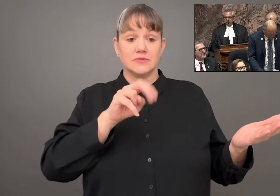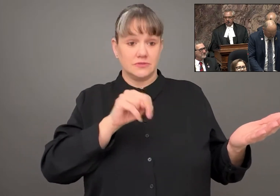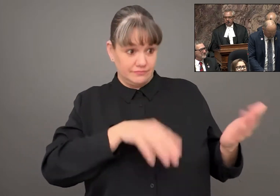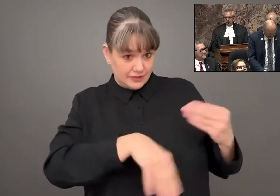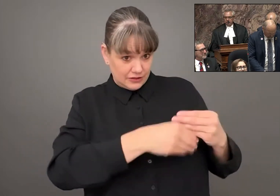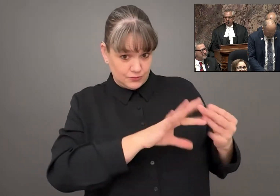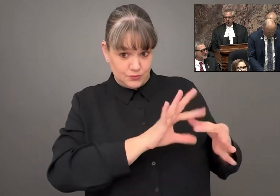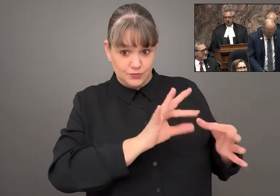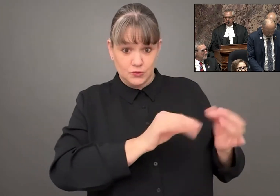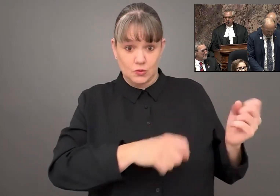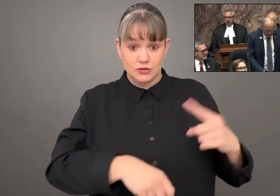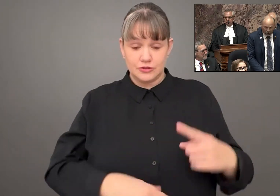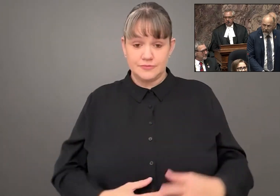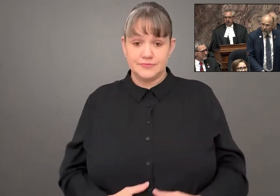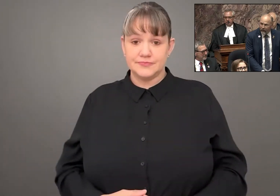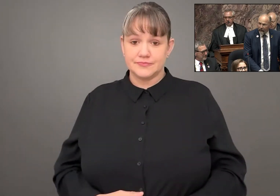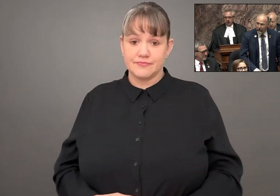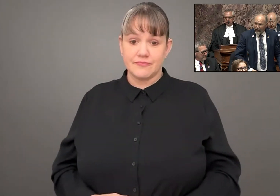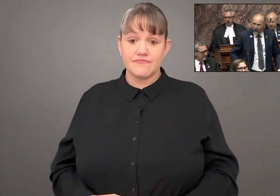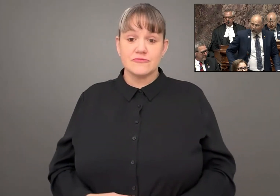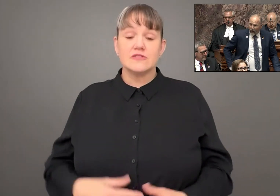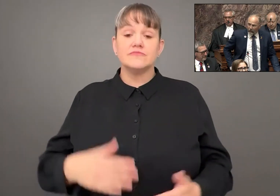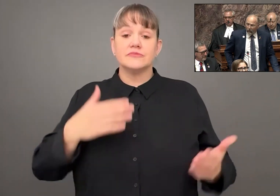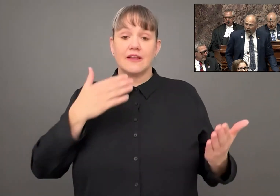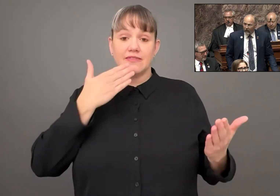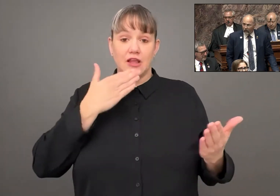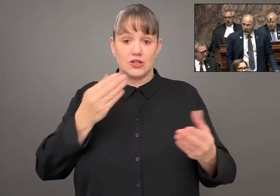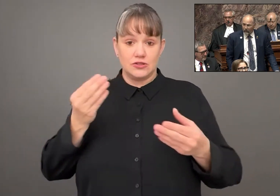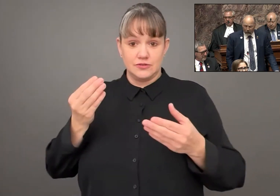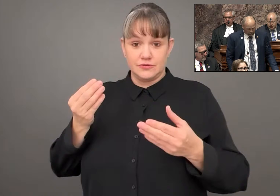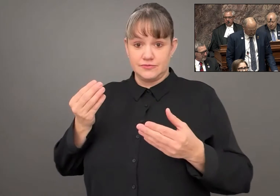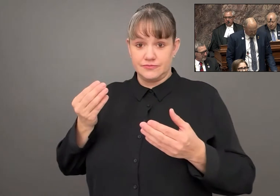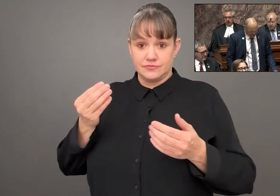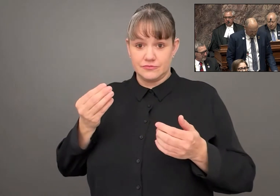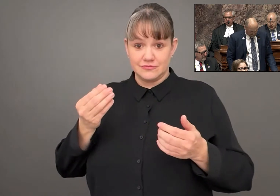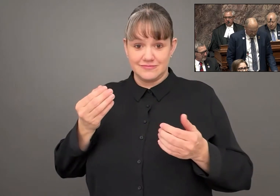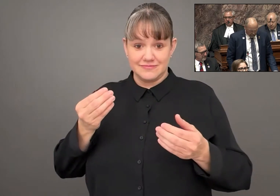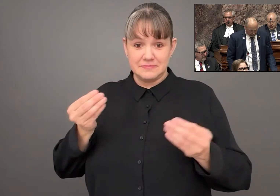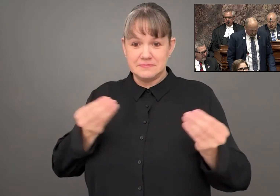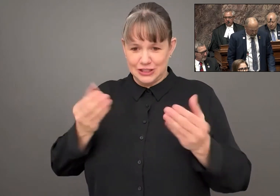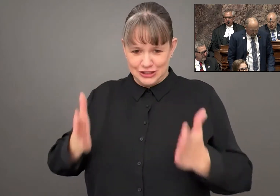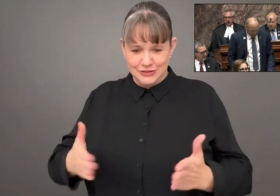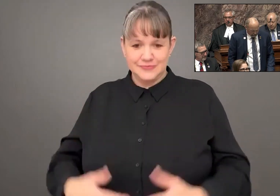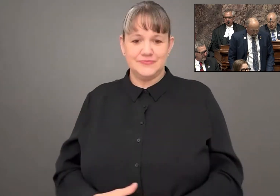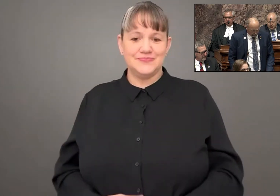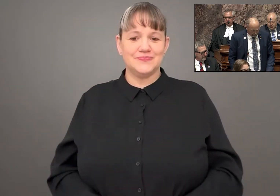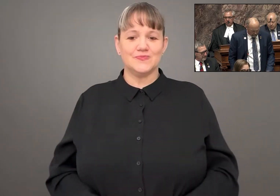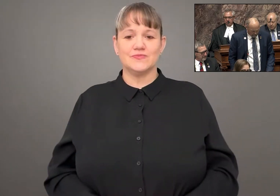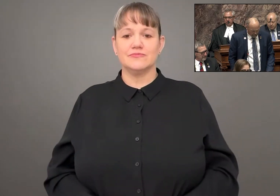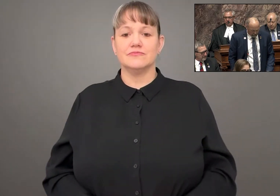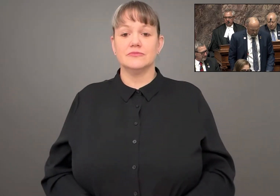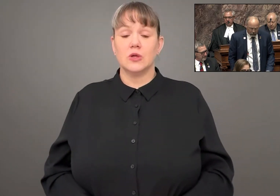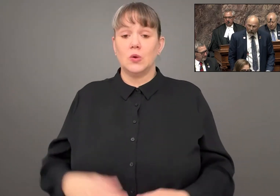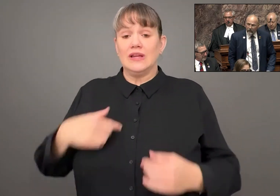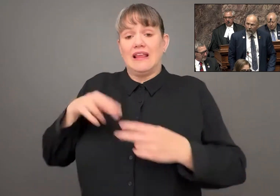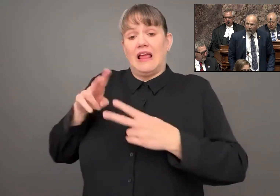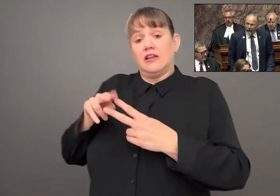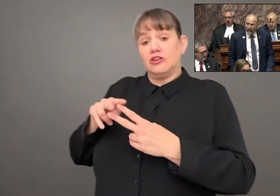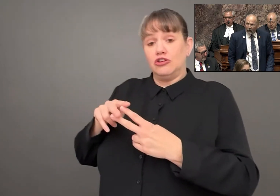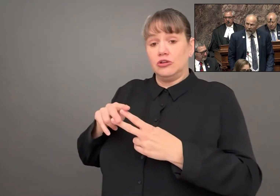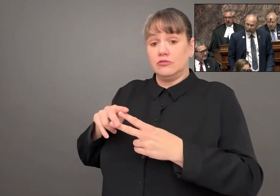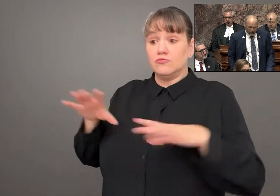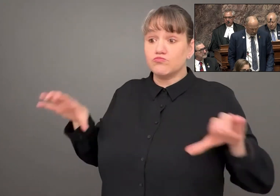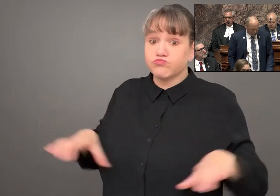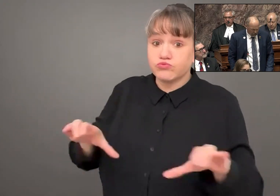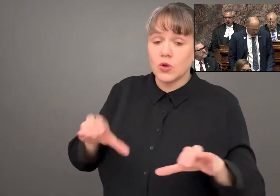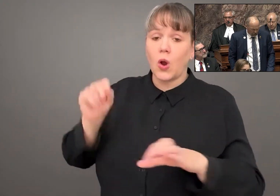Mr. Speaker. Yes, we can walk the walk or talk the talk, but when the minister talks about being